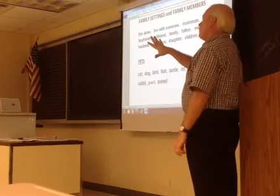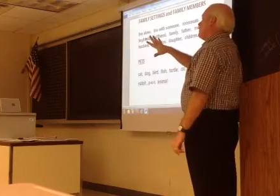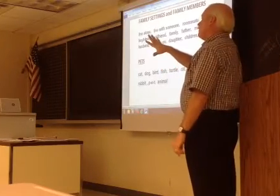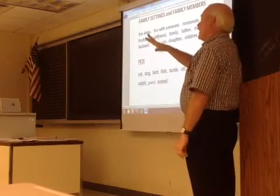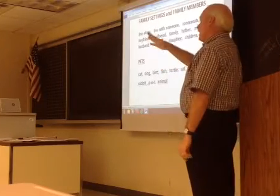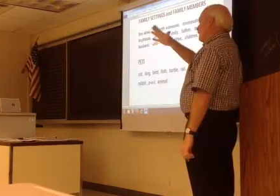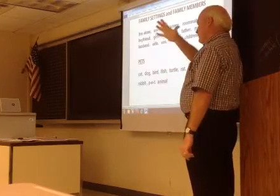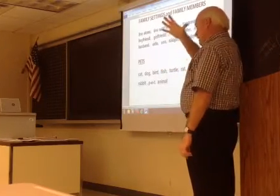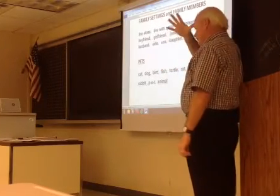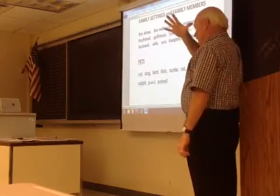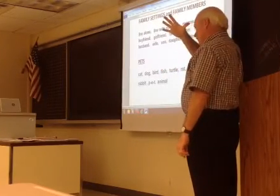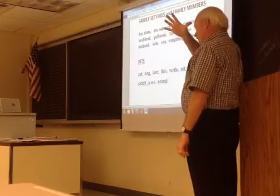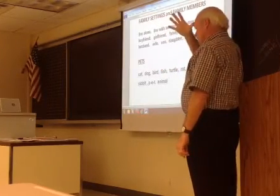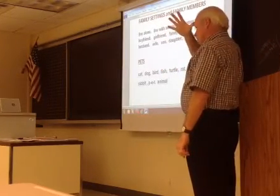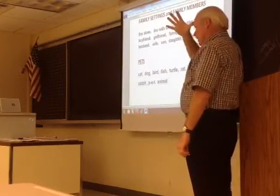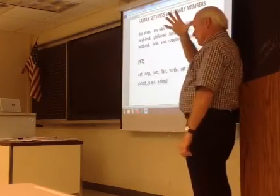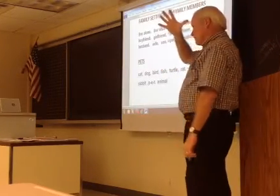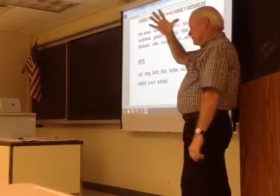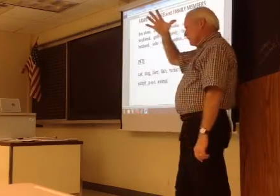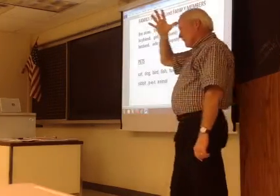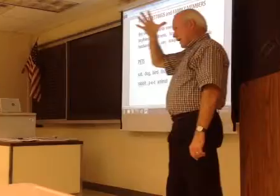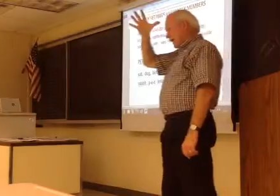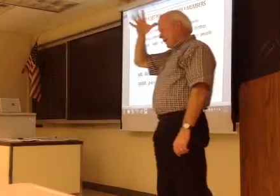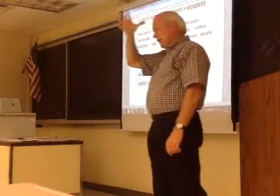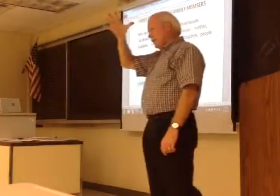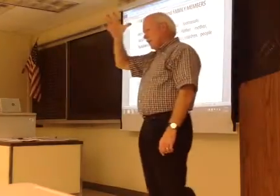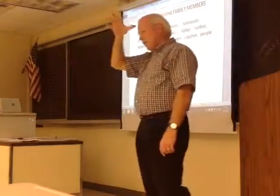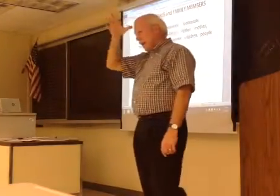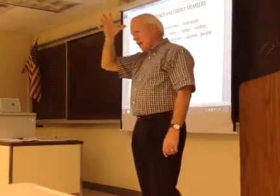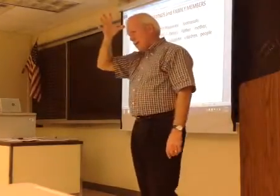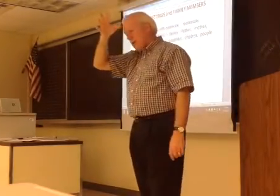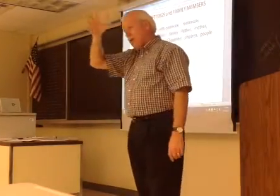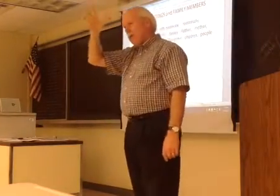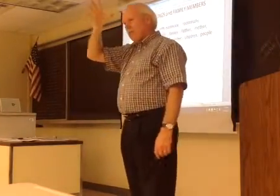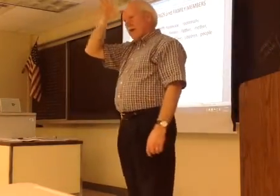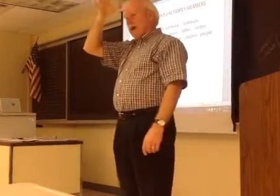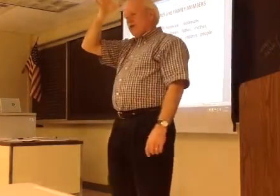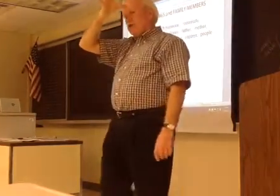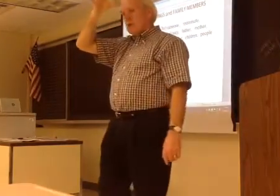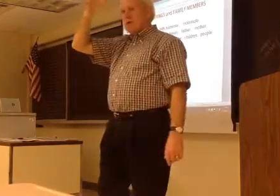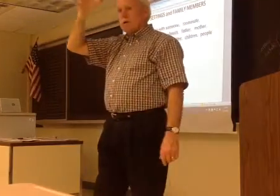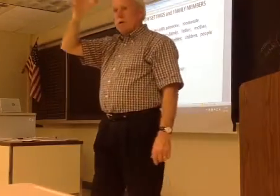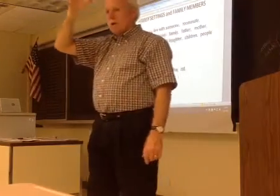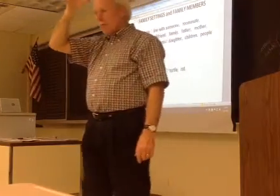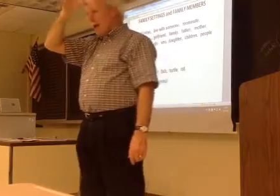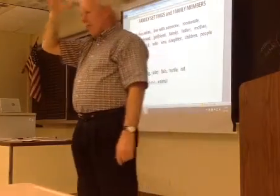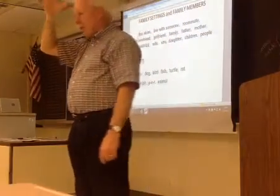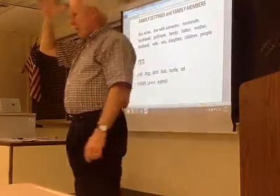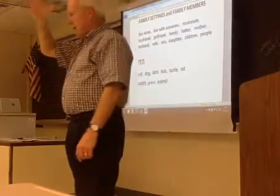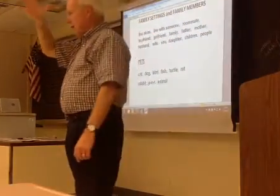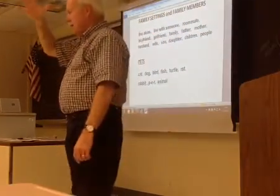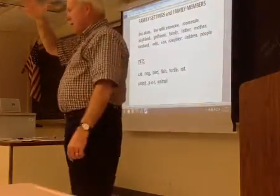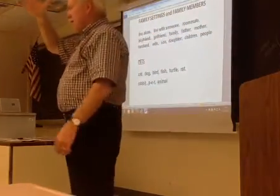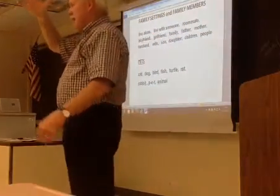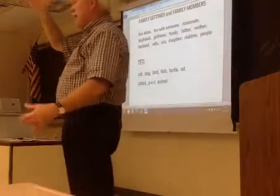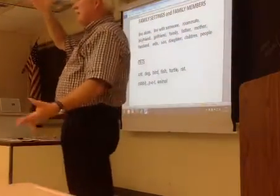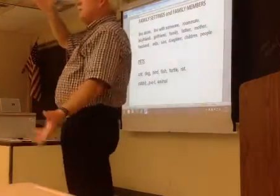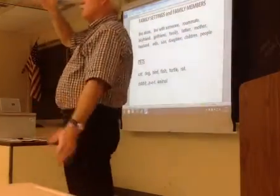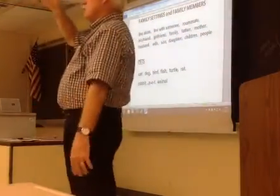Open 5, tap your forehead twice. Daddy, pop, father, papa. Many English words,